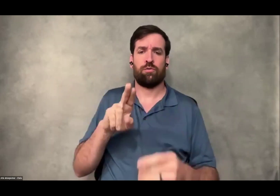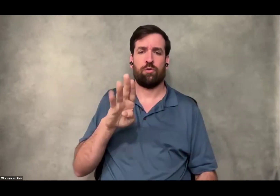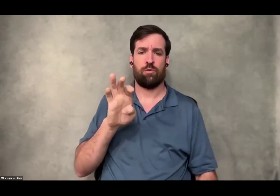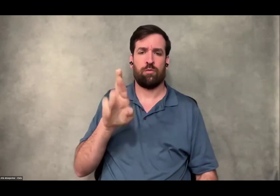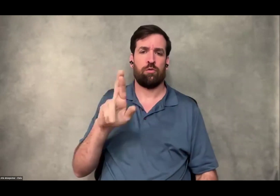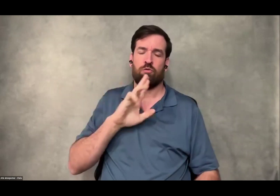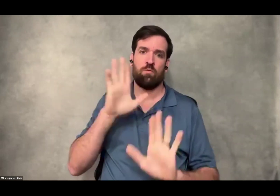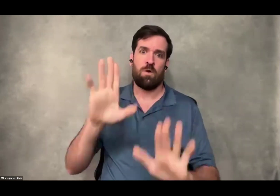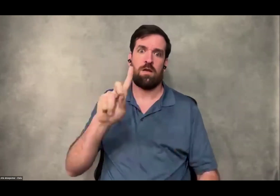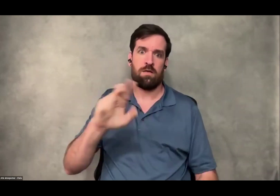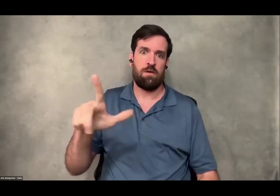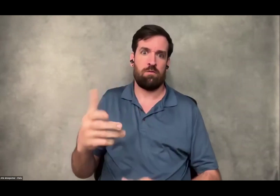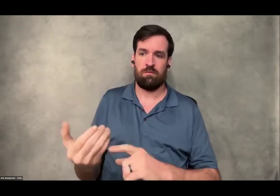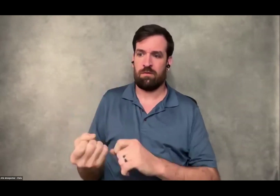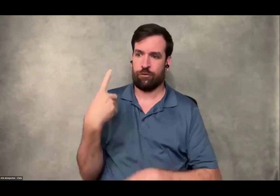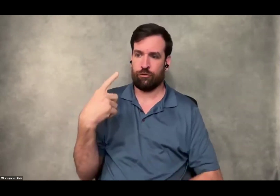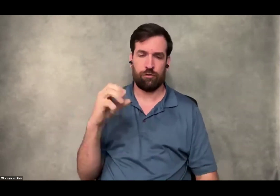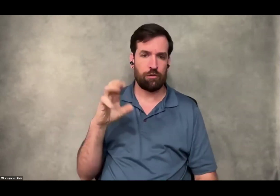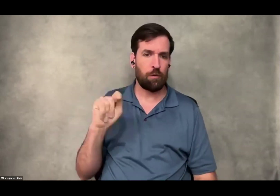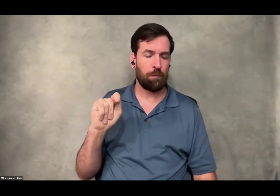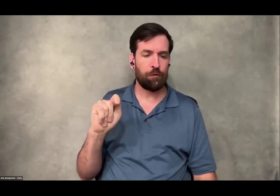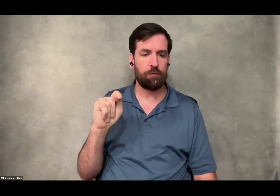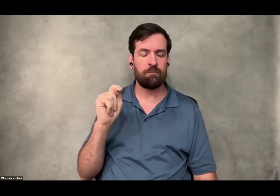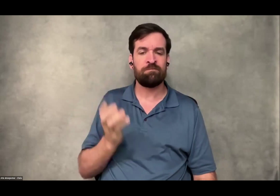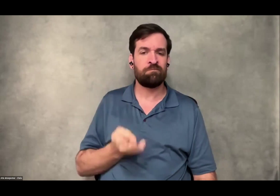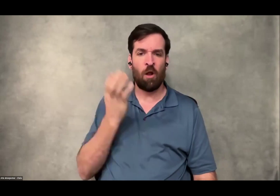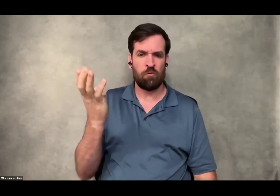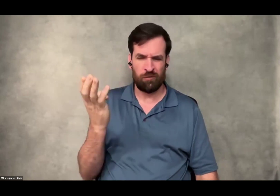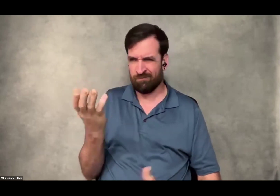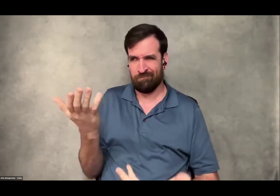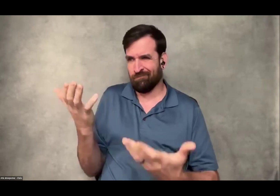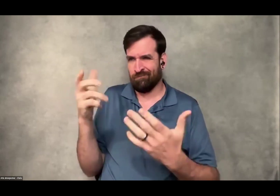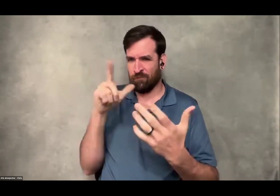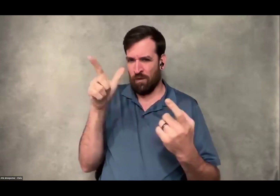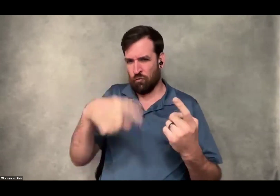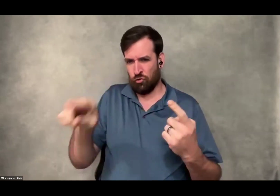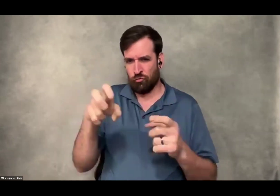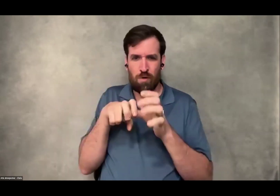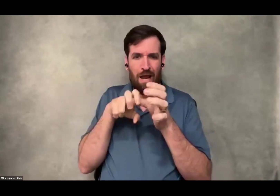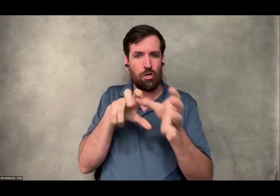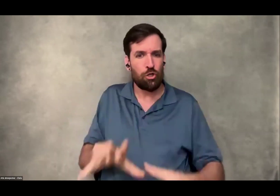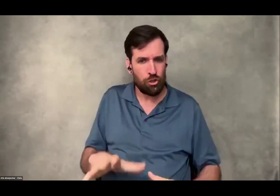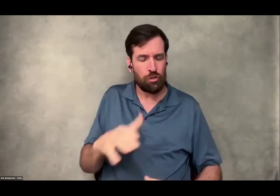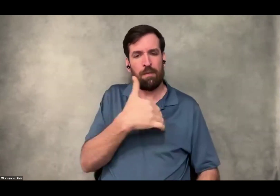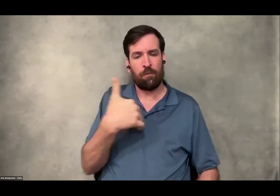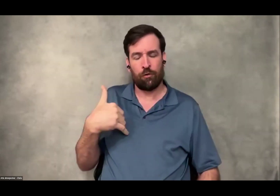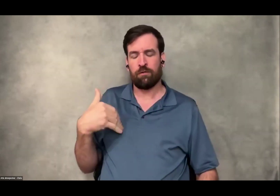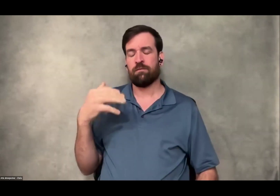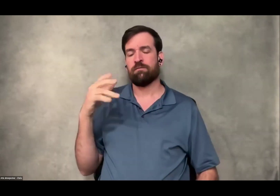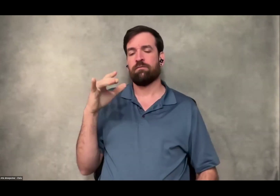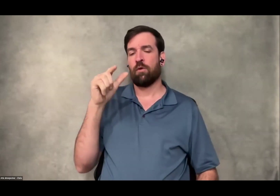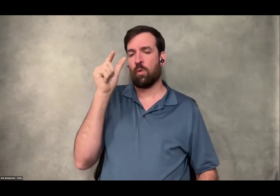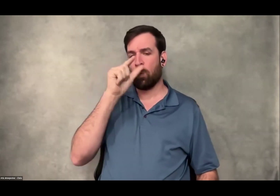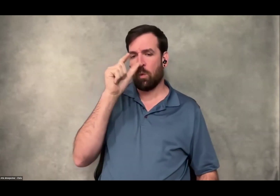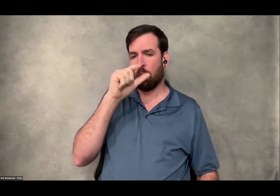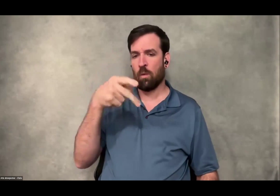last year in October. They offered whoever was a member or rider of the Google Plus